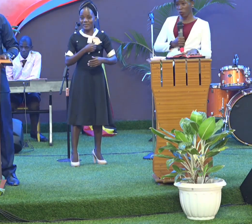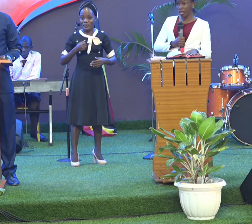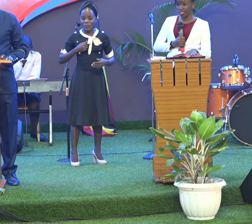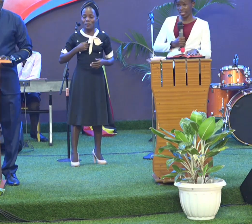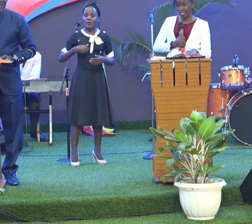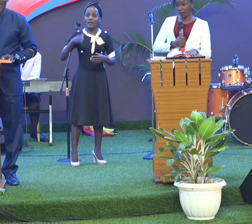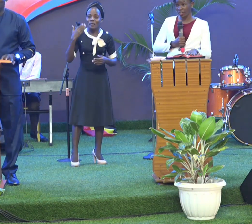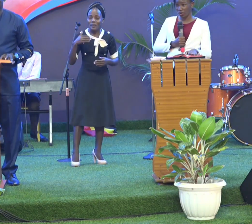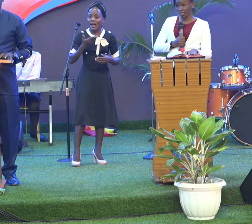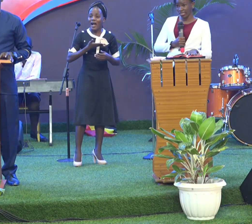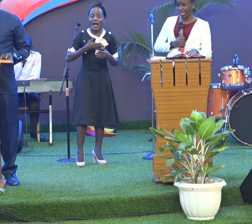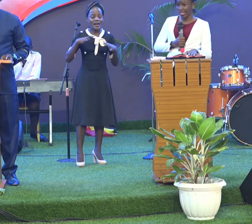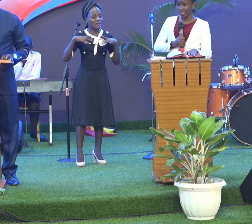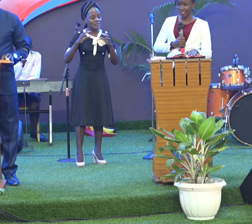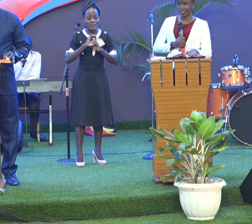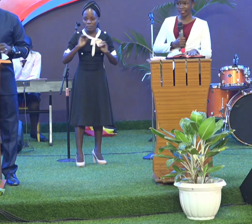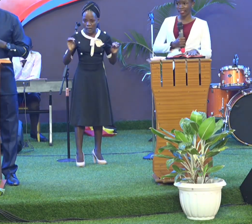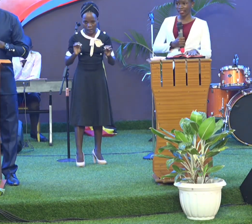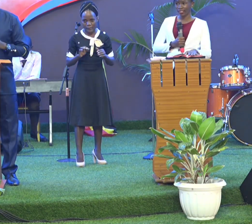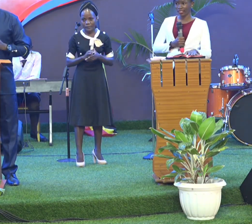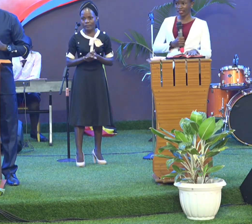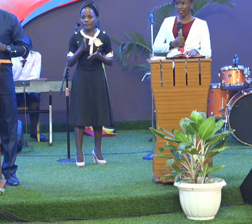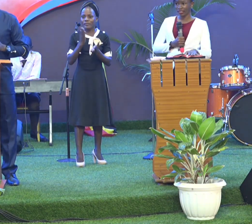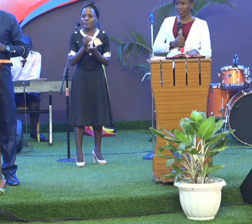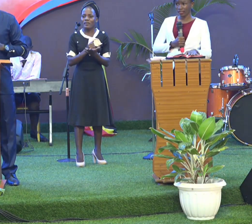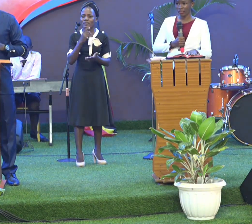When surely she didn't have any rest at night.